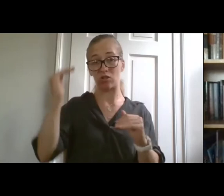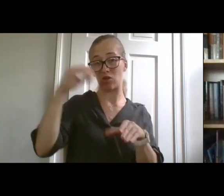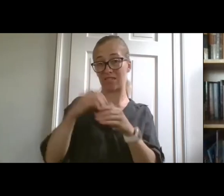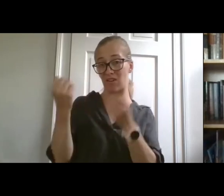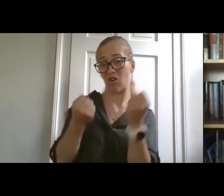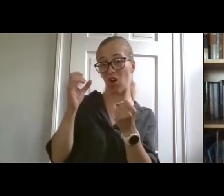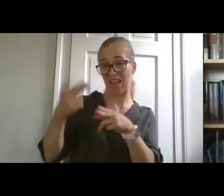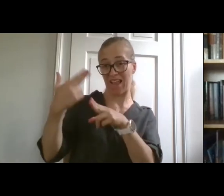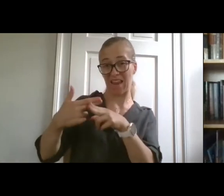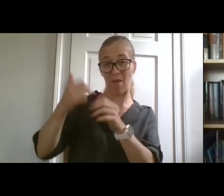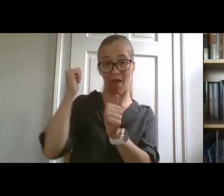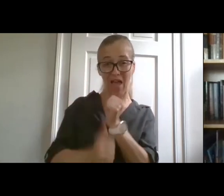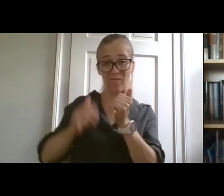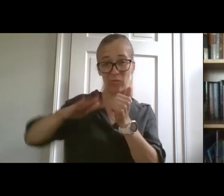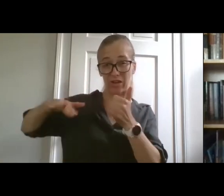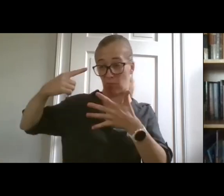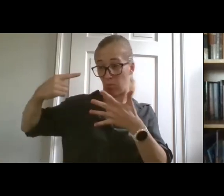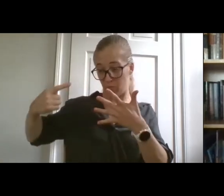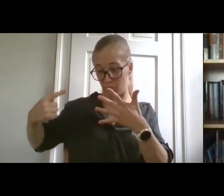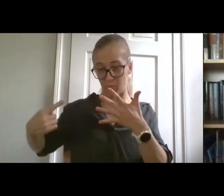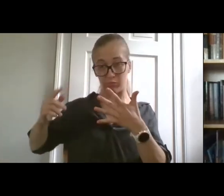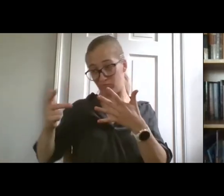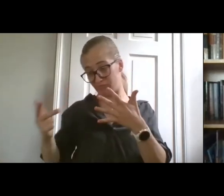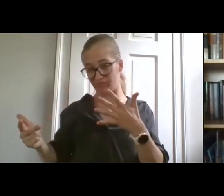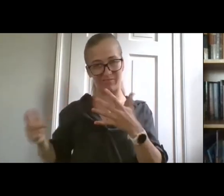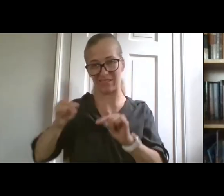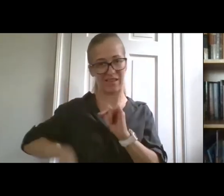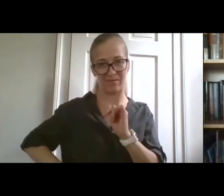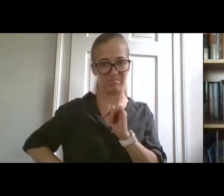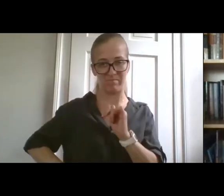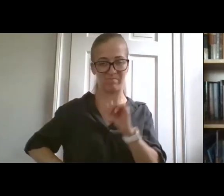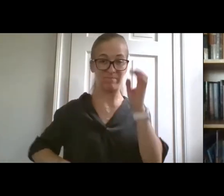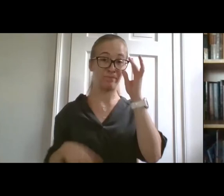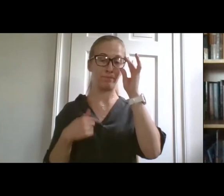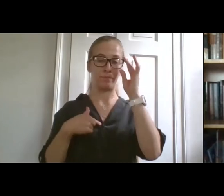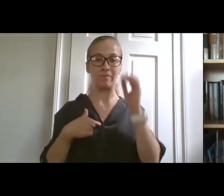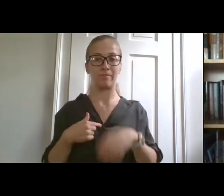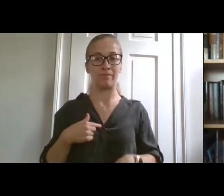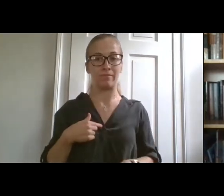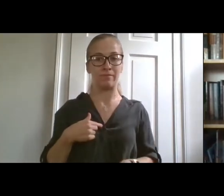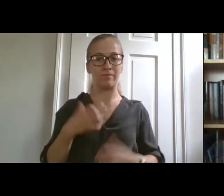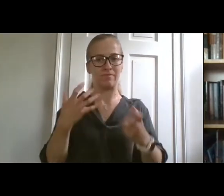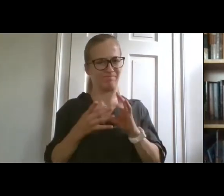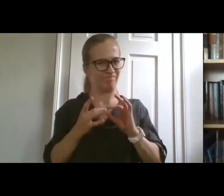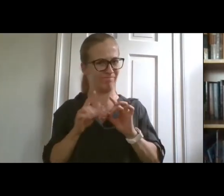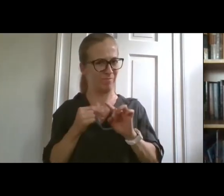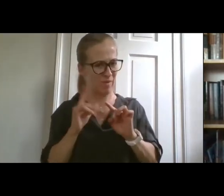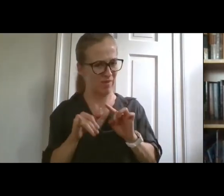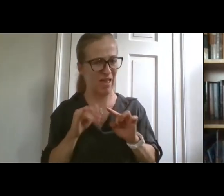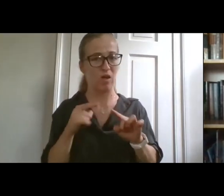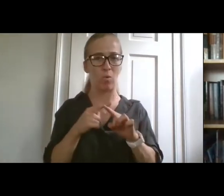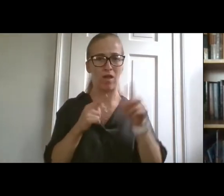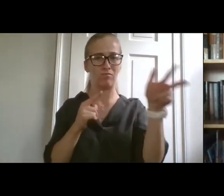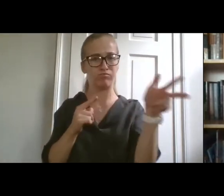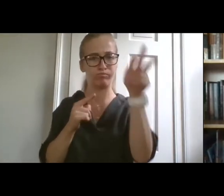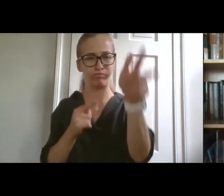to name every child plummeting with them down the mountainside. I was about to remark on this bleak possibility when the minivan ahead of us came